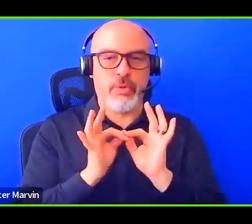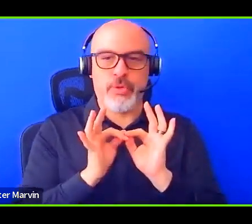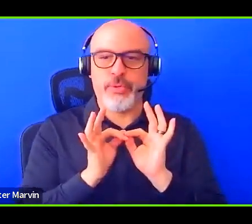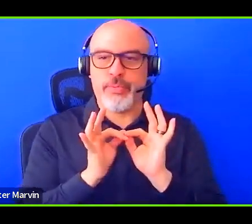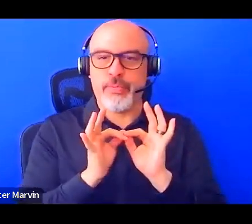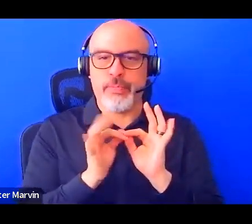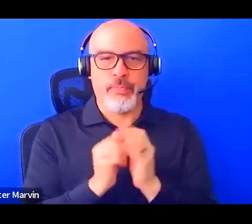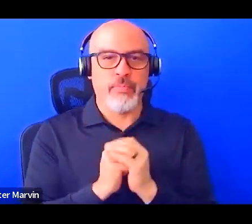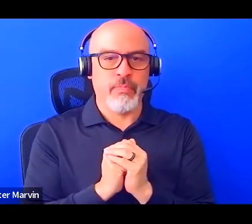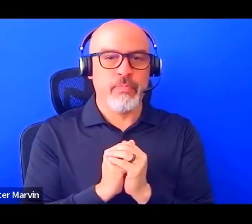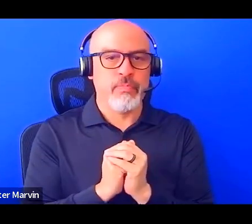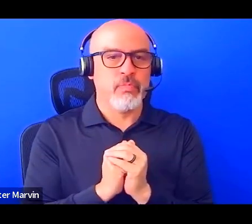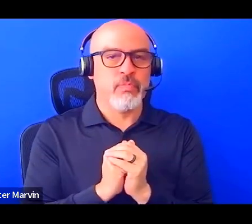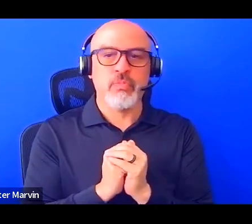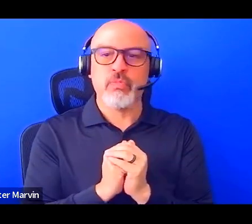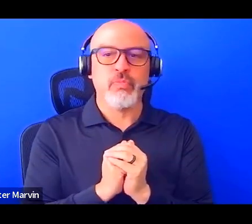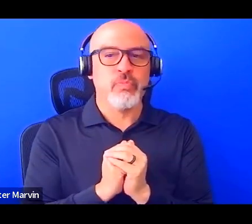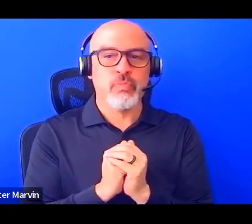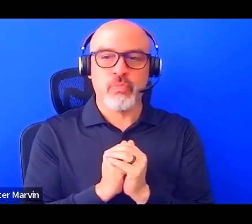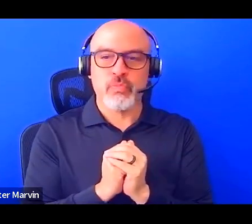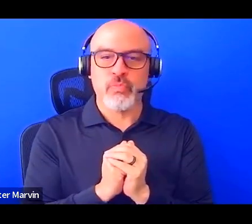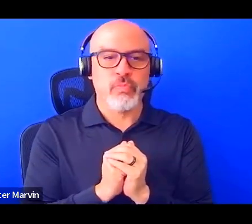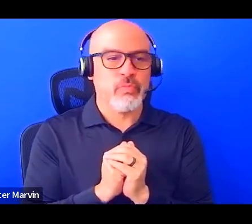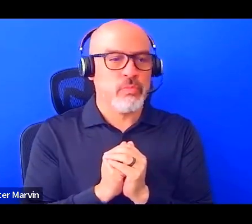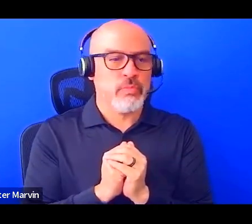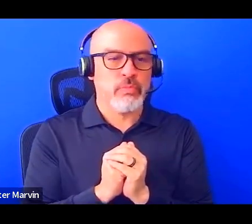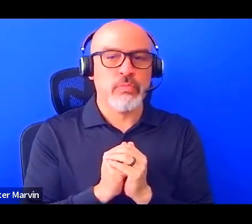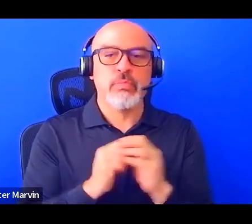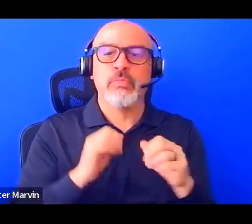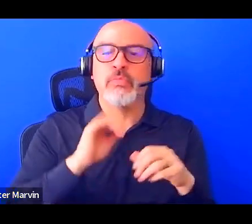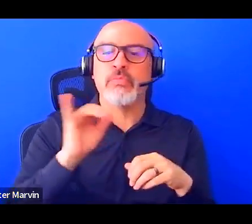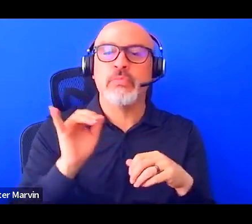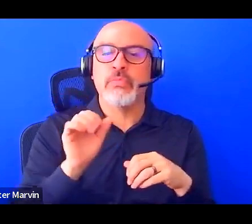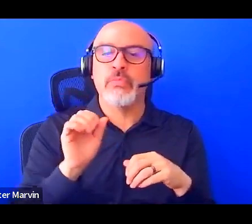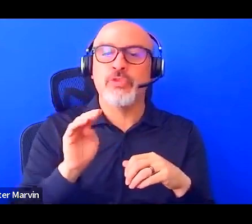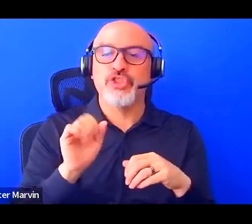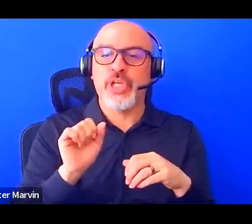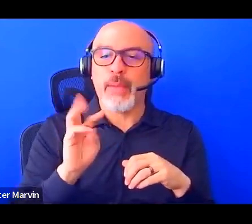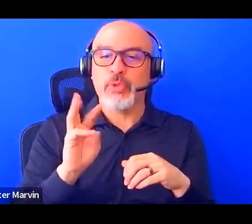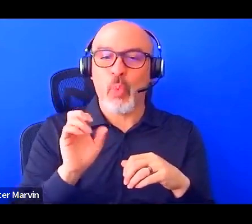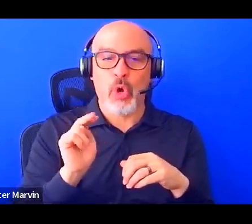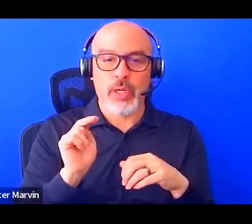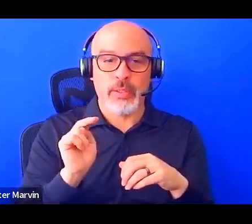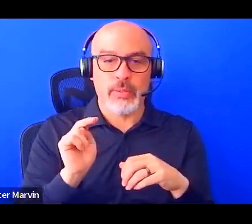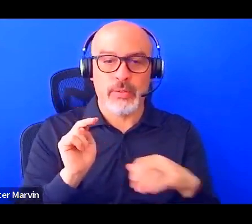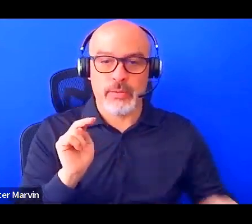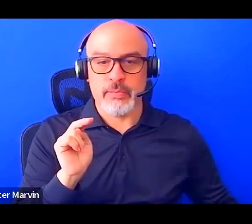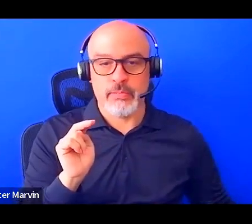All right. Next case is going to be James Warren.